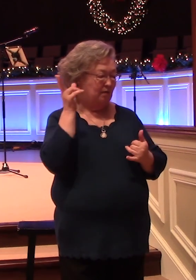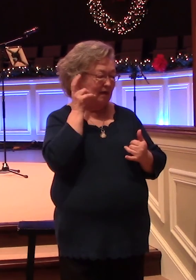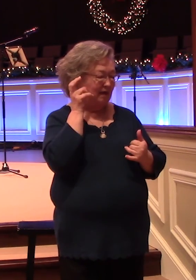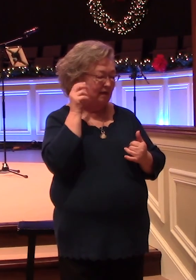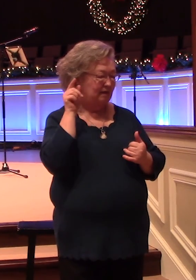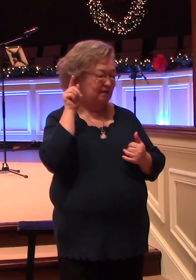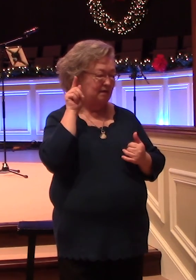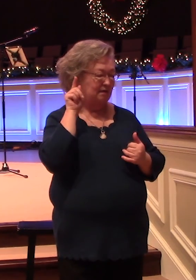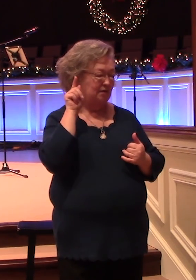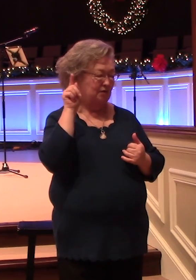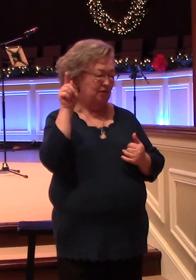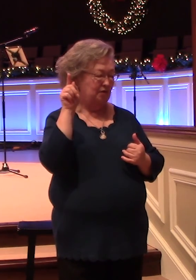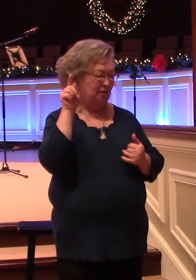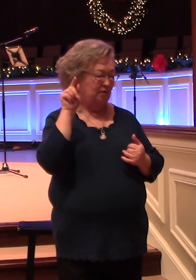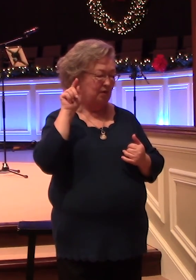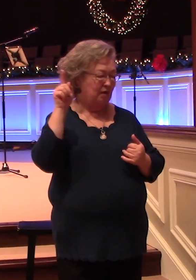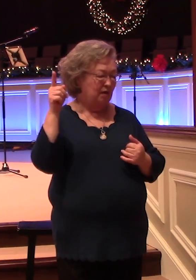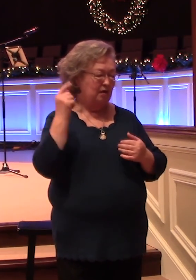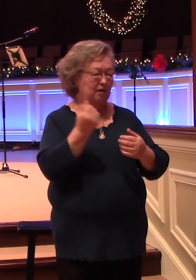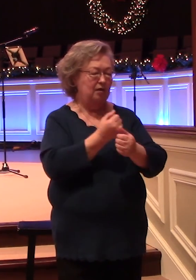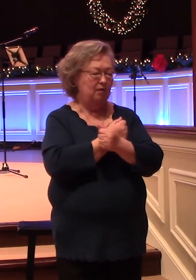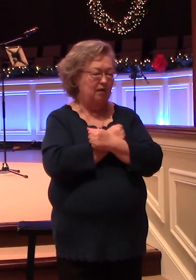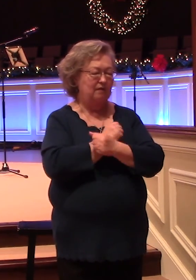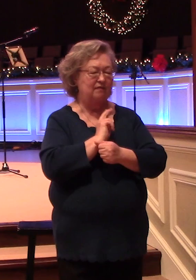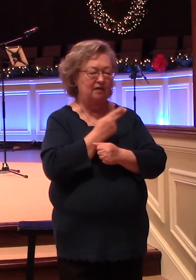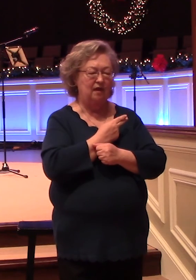You've loved us so well,